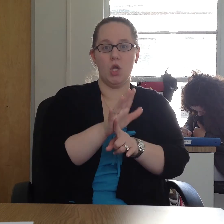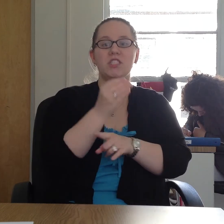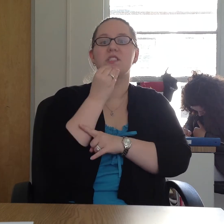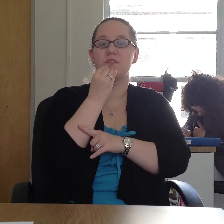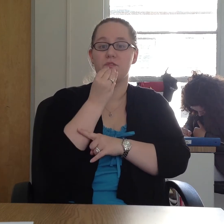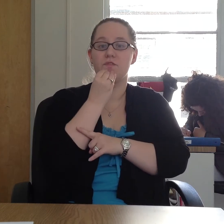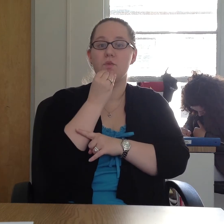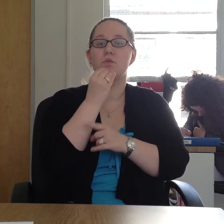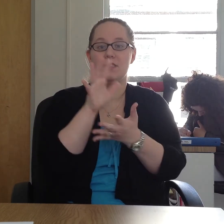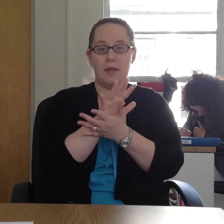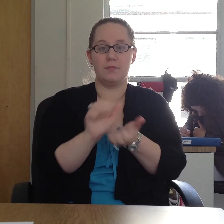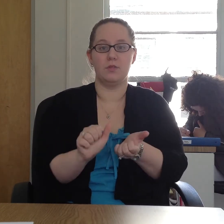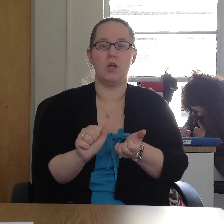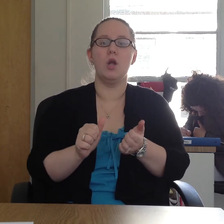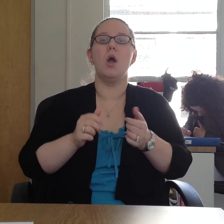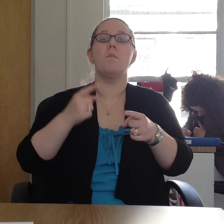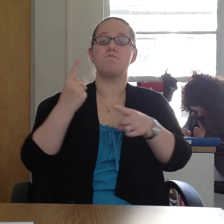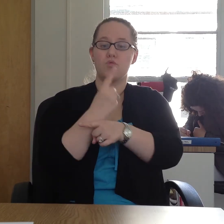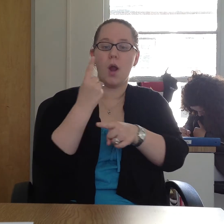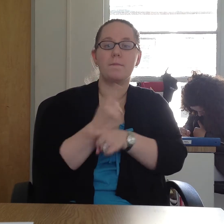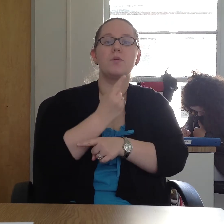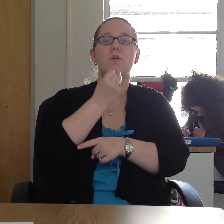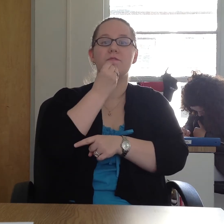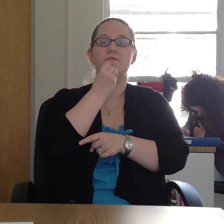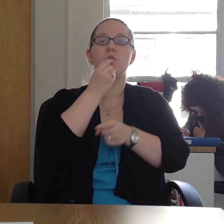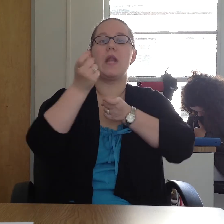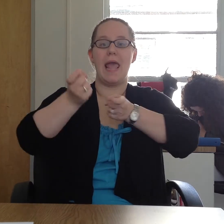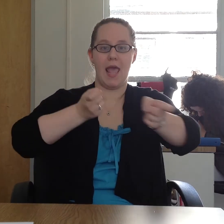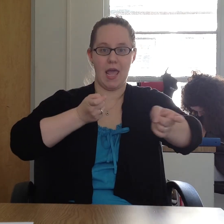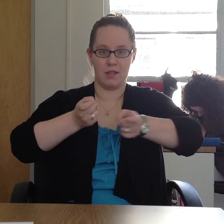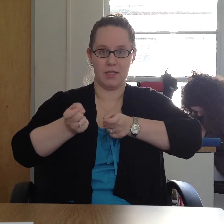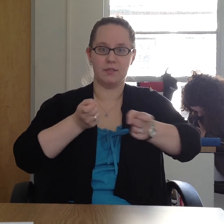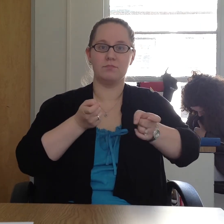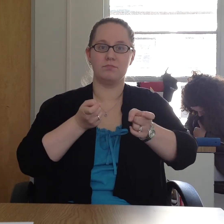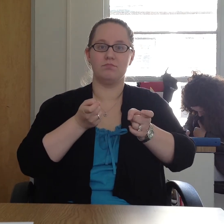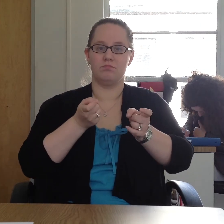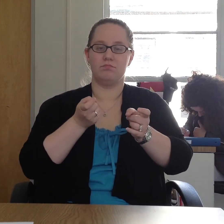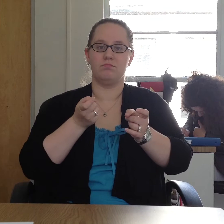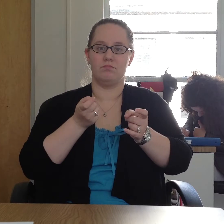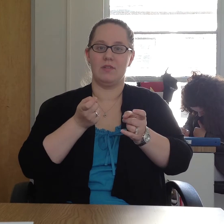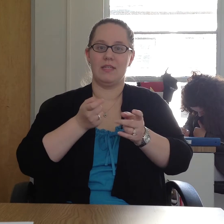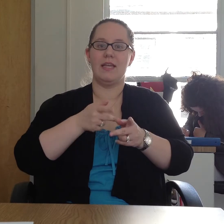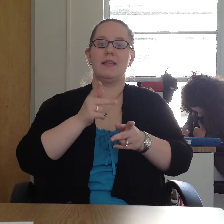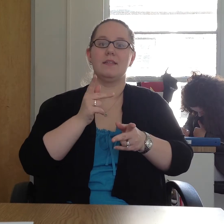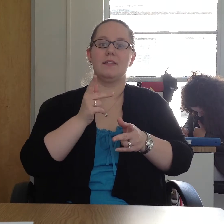Proper food handling and storage can keep these organisms to a bare minimum.